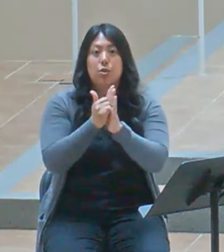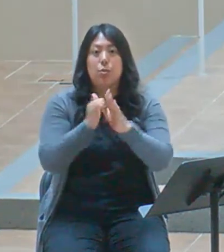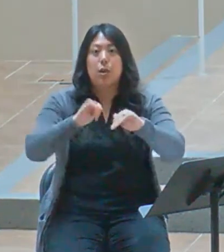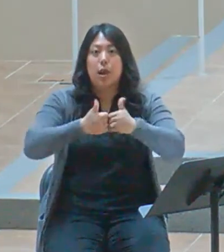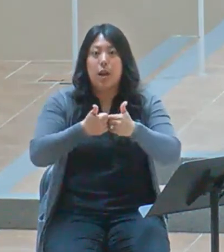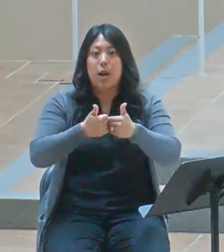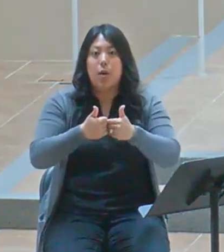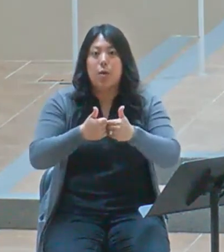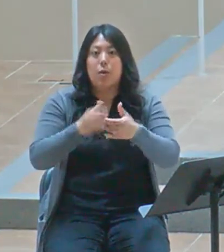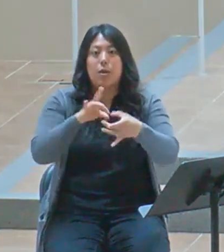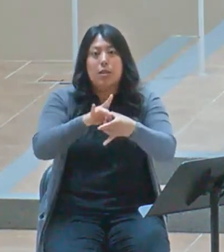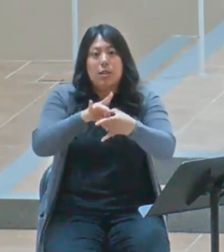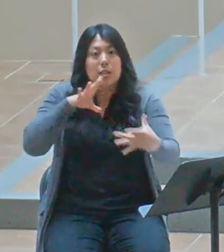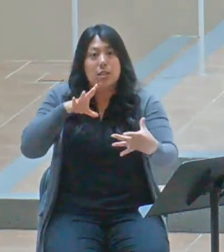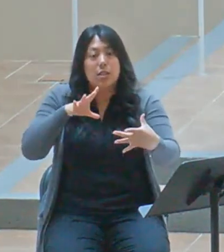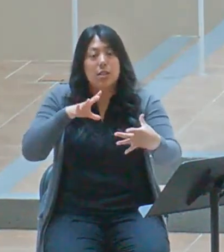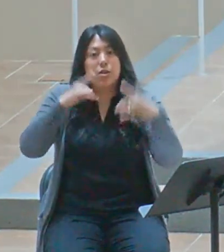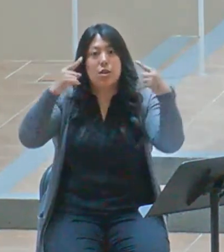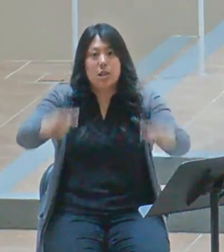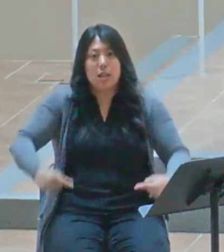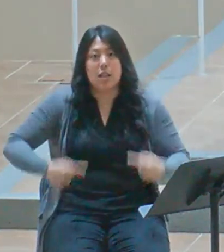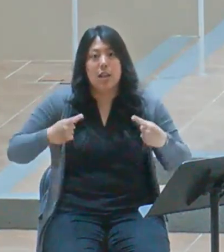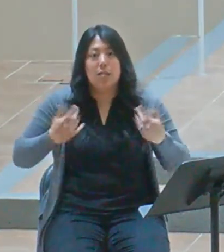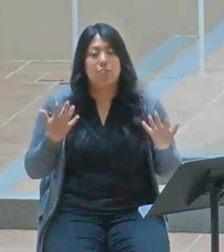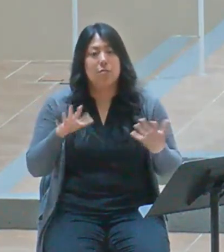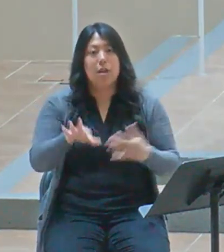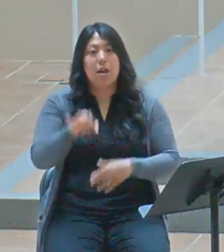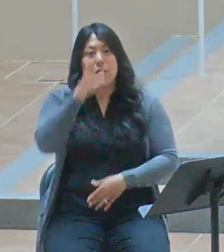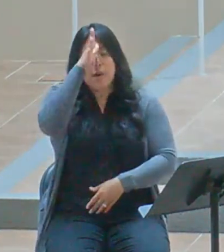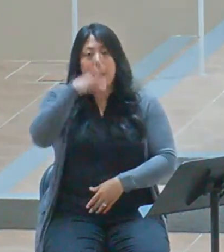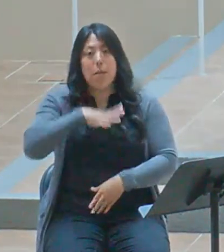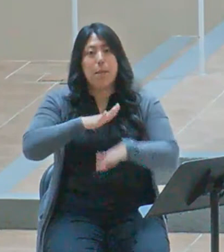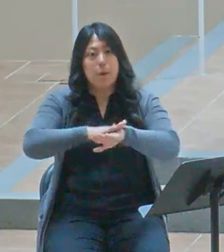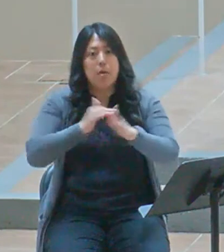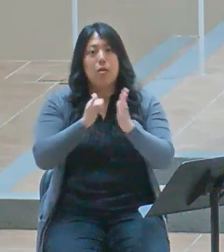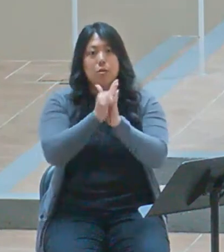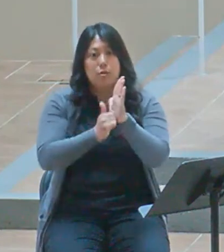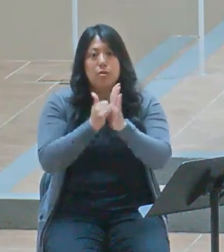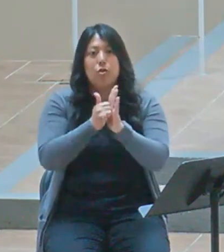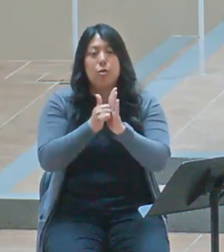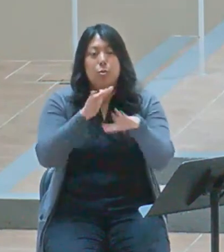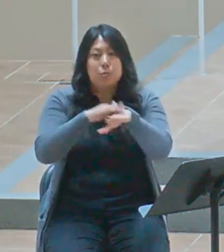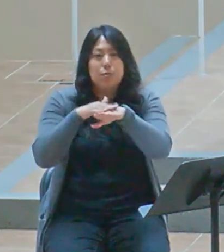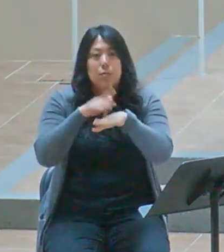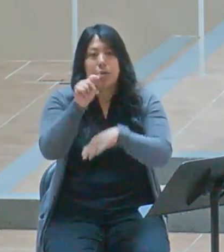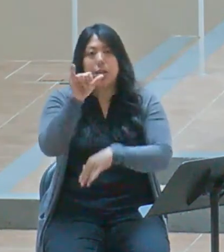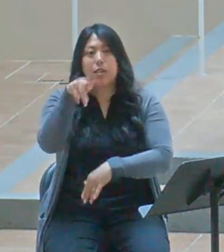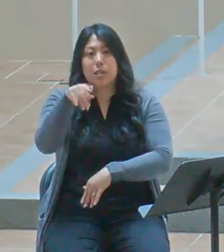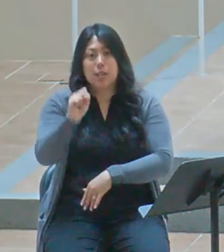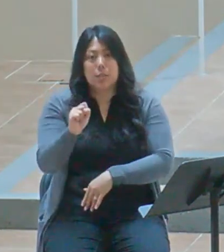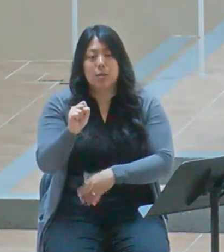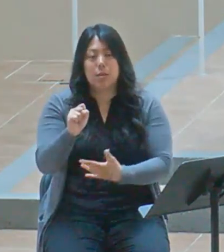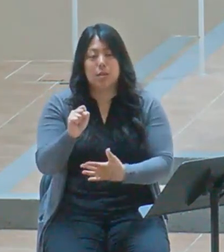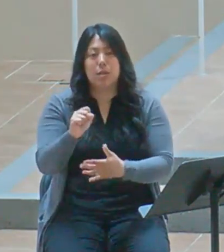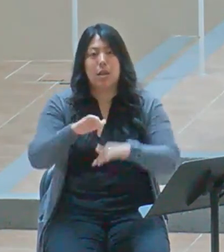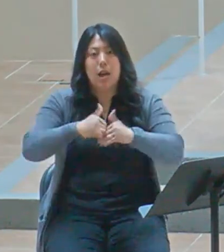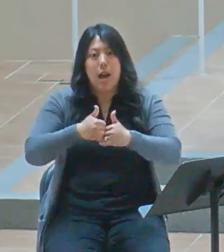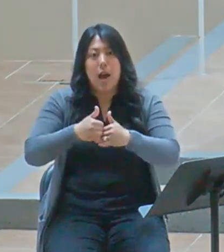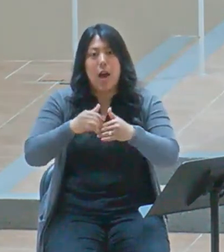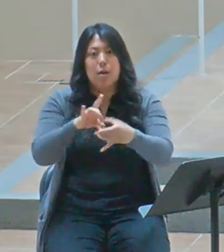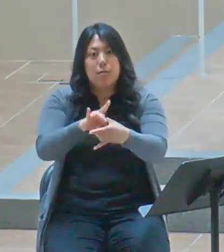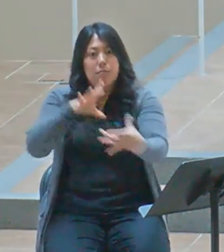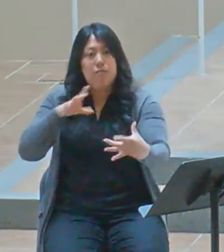how to unseize a tire. Sure enough, I find a mechanic that gives me some tips because I never had to deal with that one before.